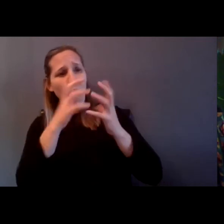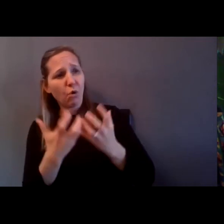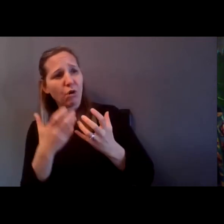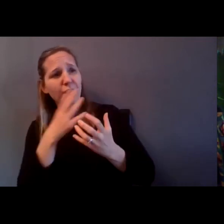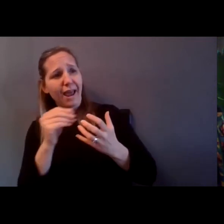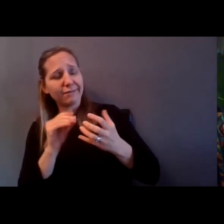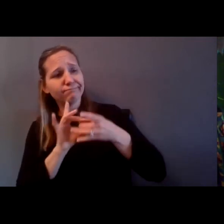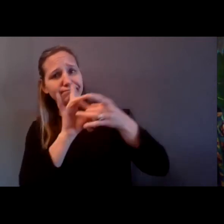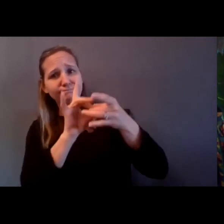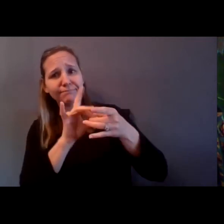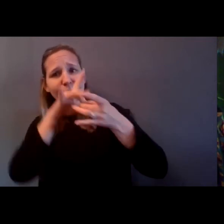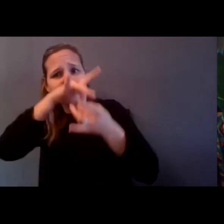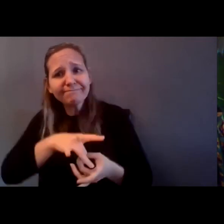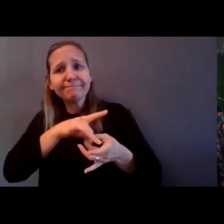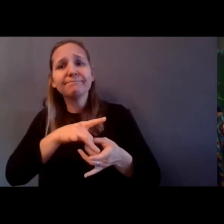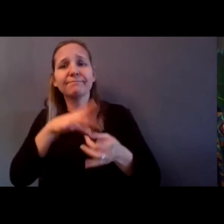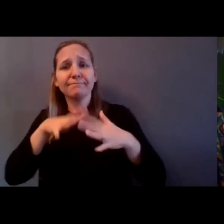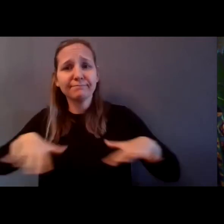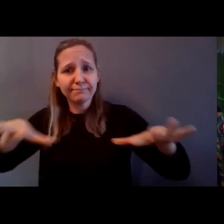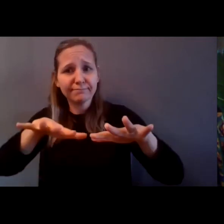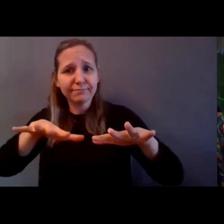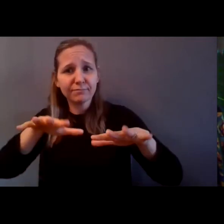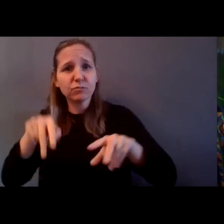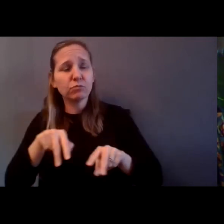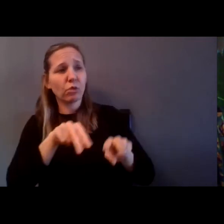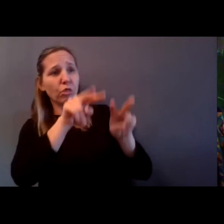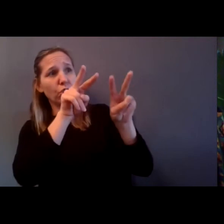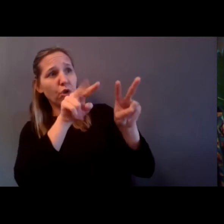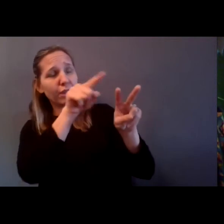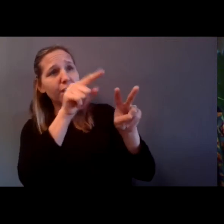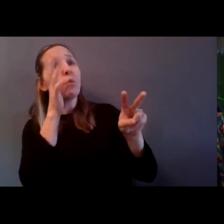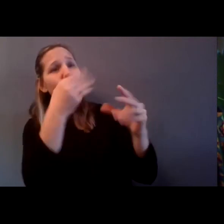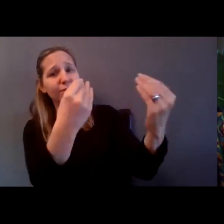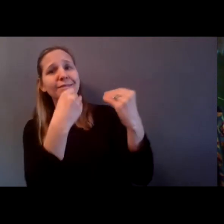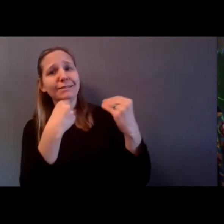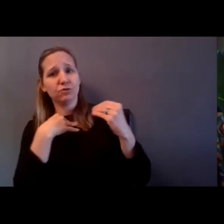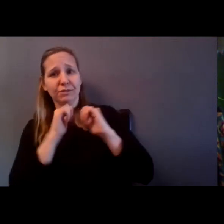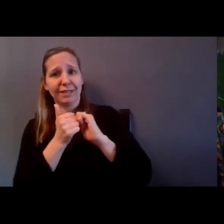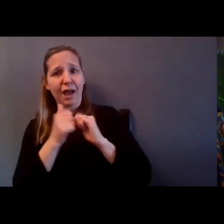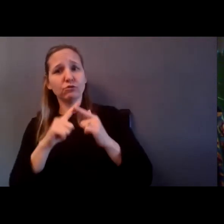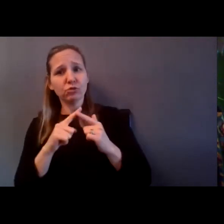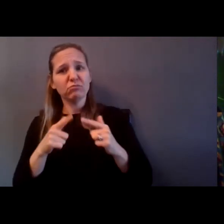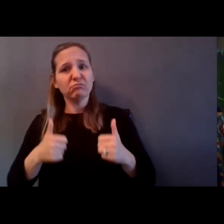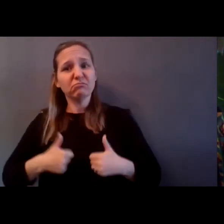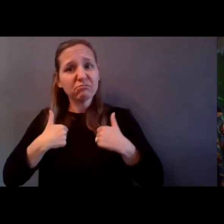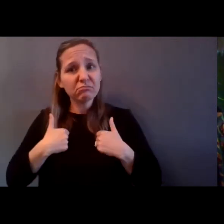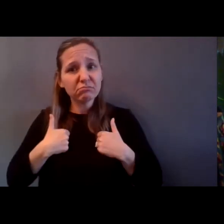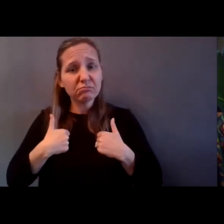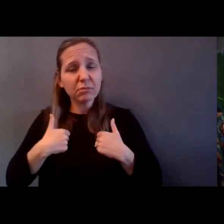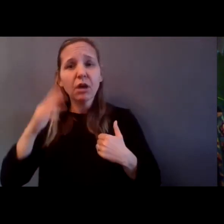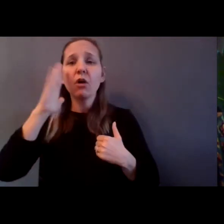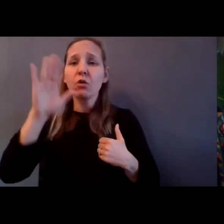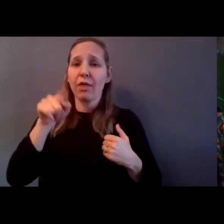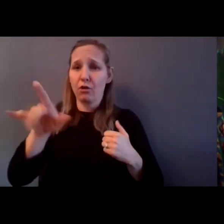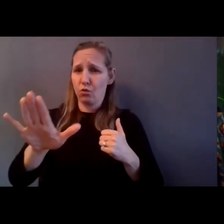It is in these directives that provide us the teachings of how to be. I encourage you in your planning to be